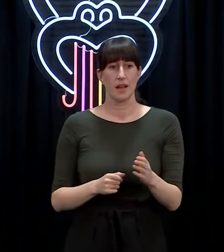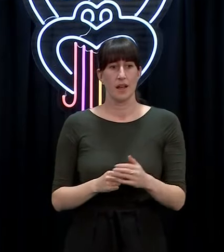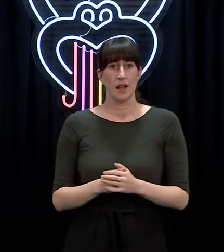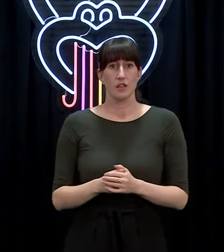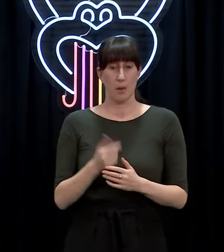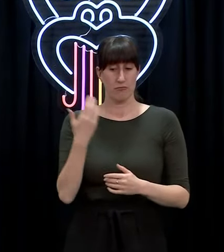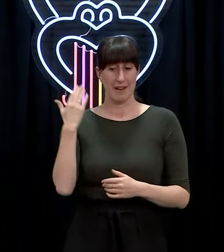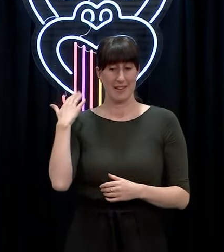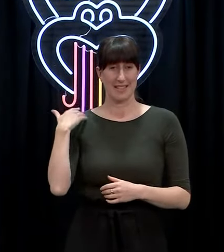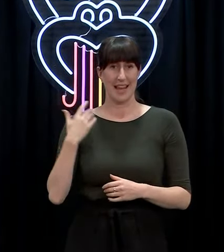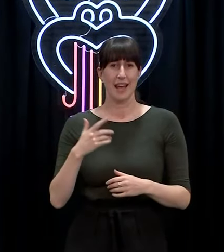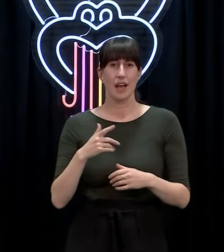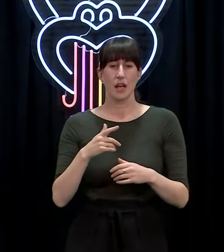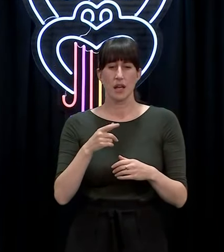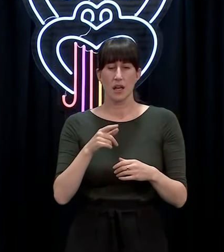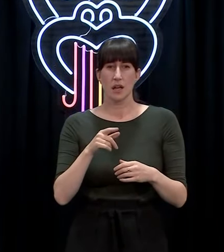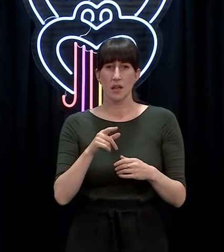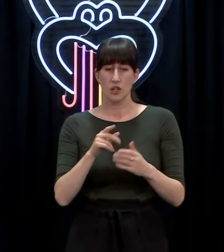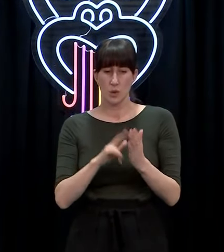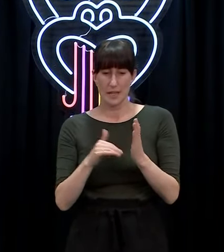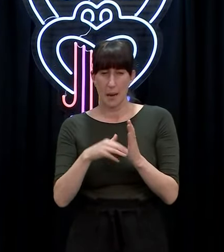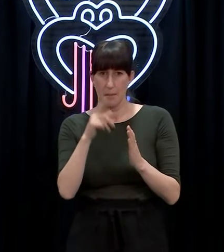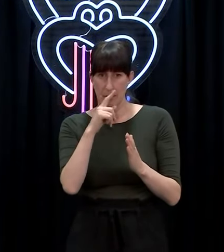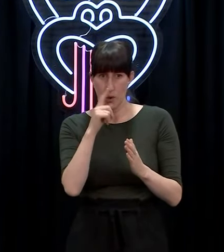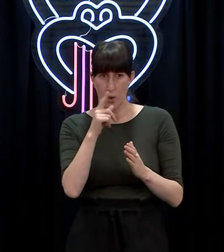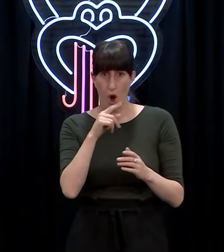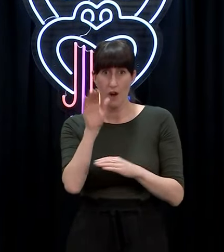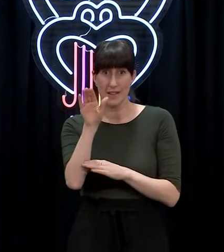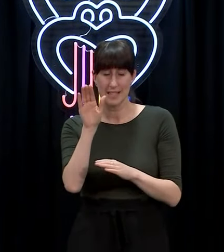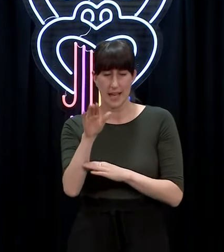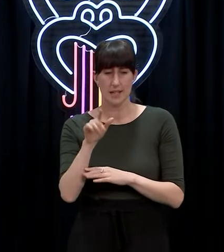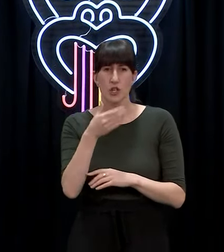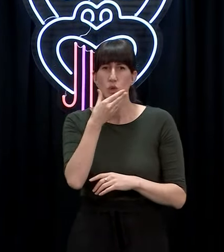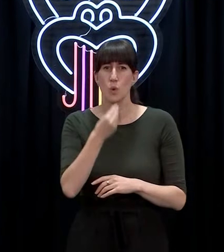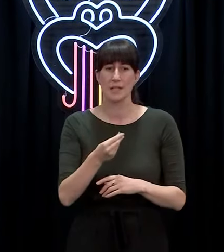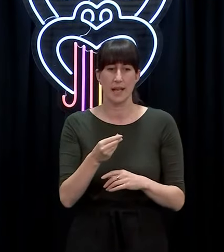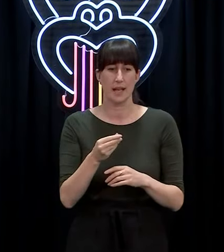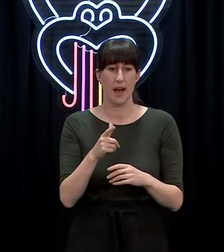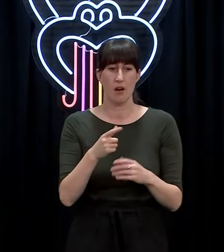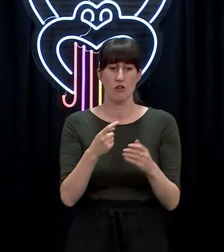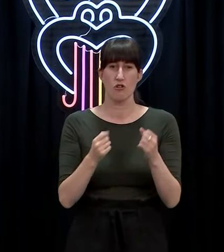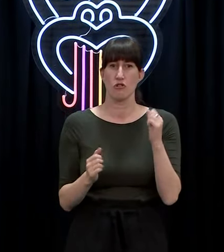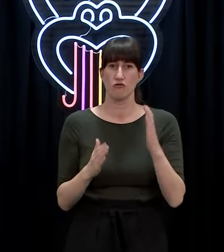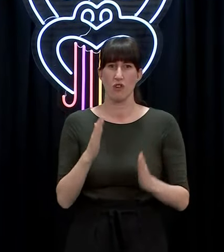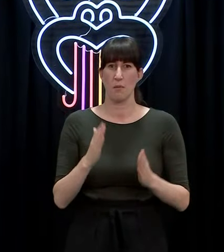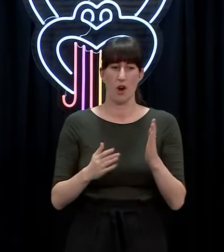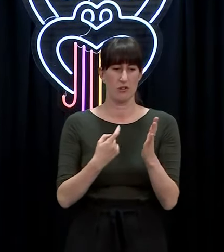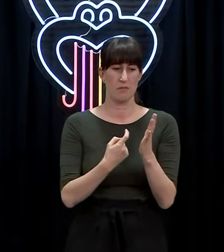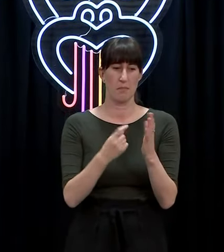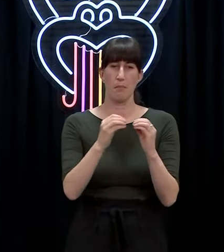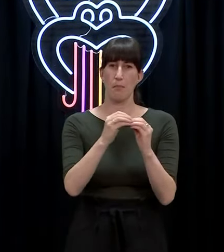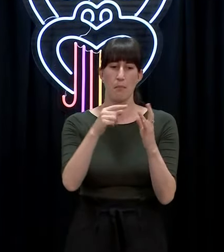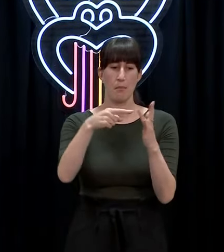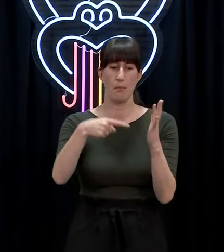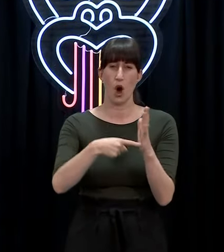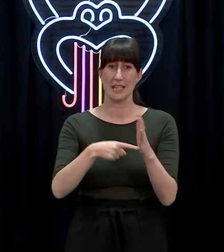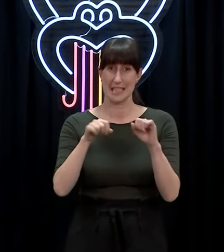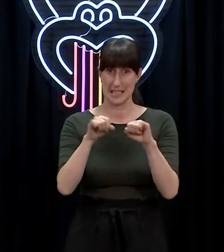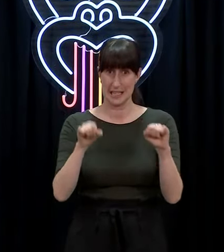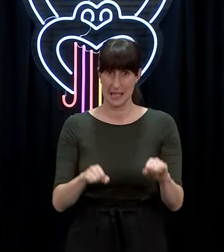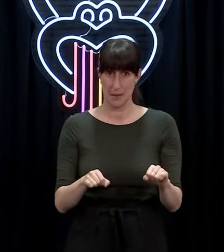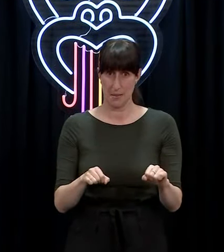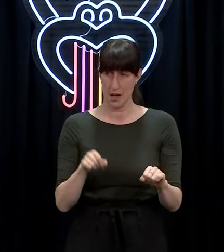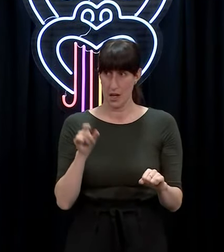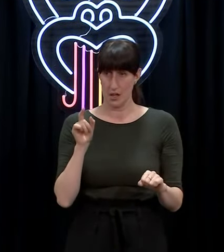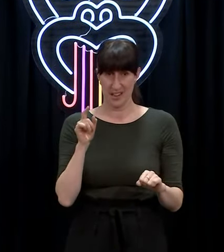third parties. Can you guarantee that this new system isn't gameable? The lobby system is